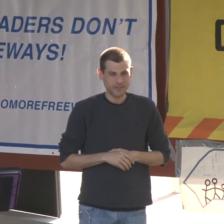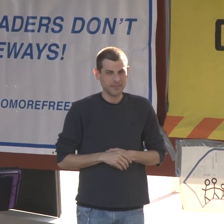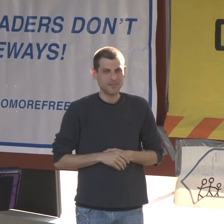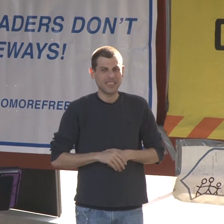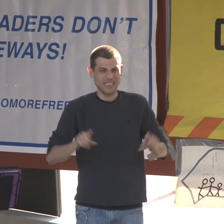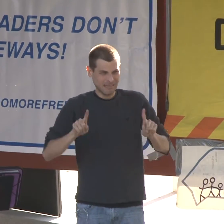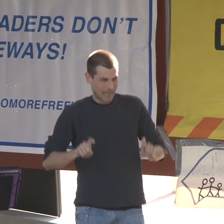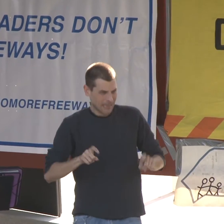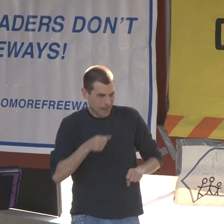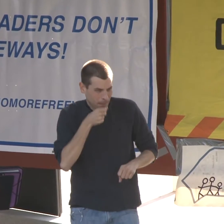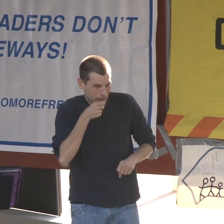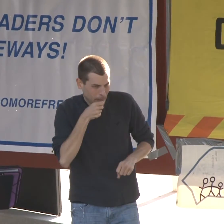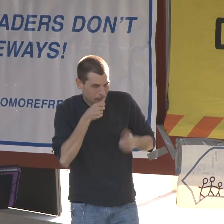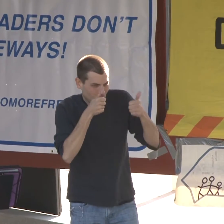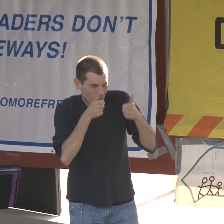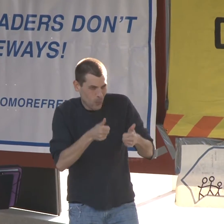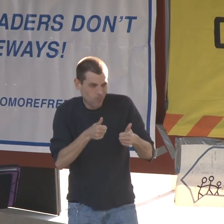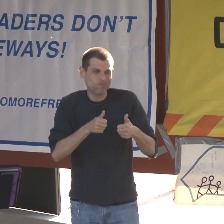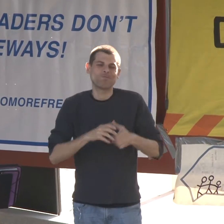Testing? Cool.